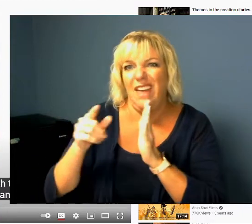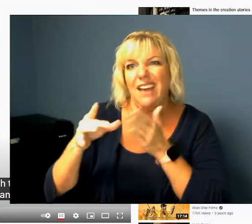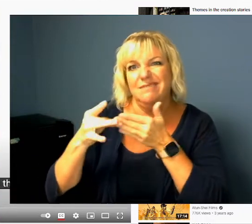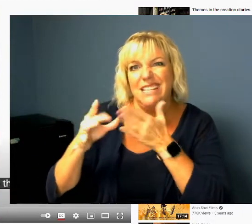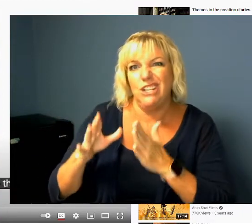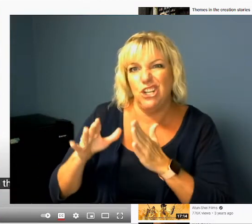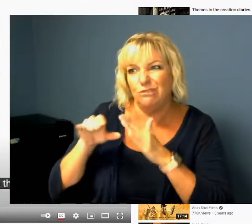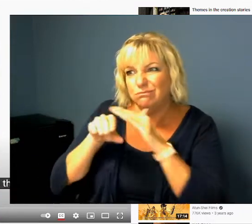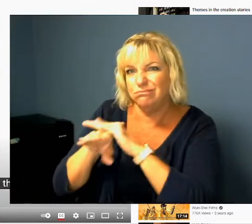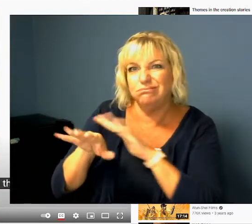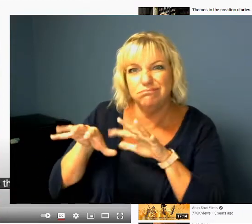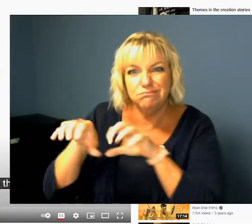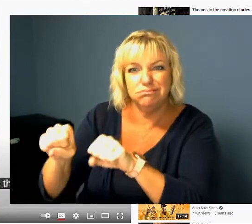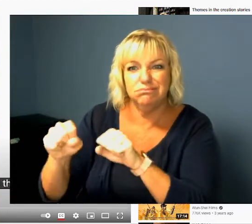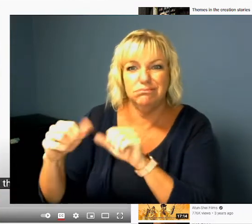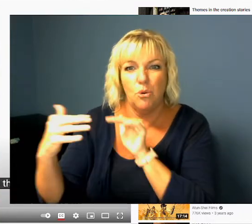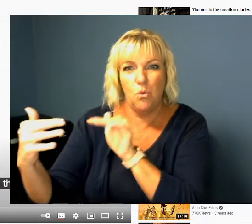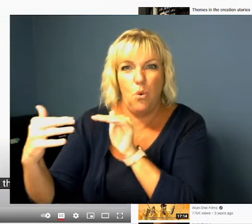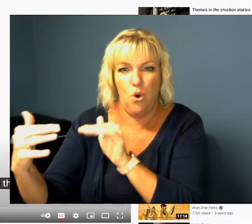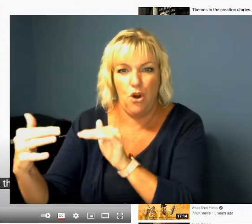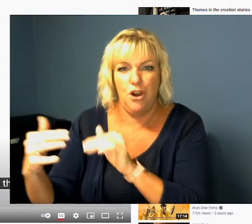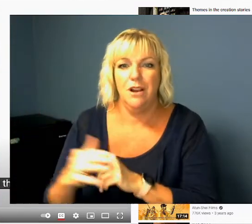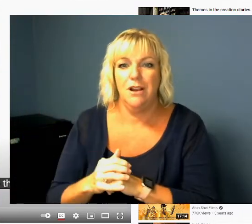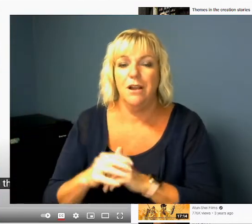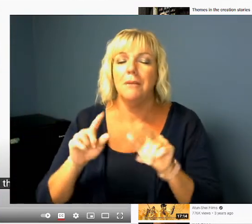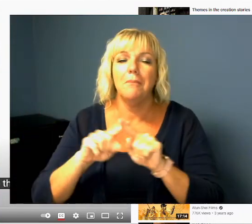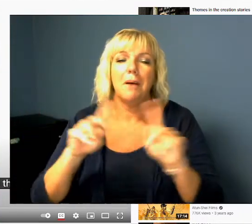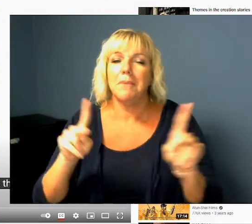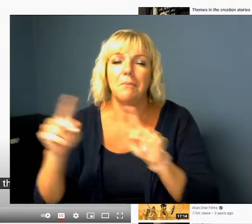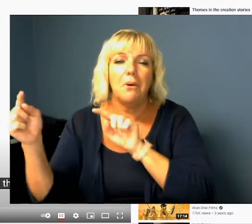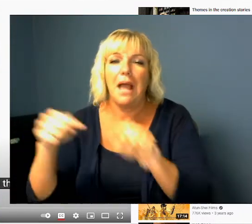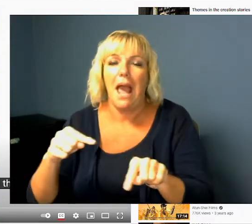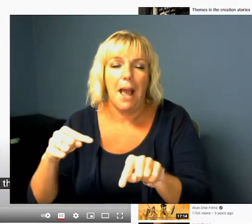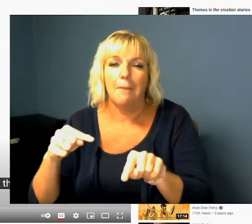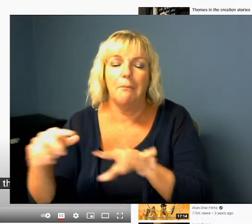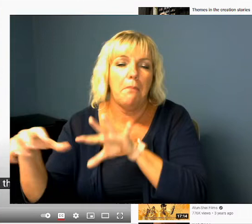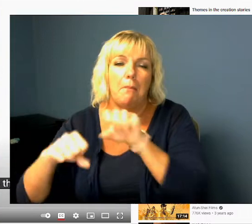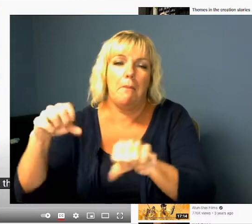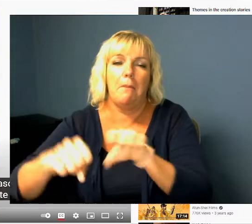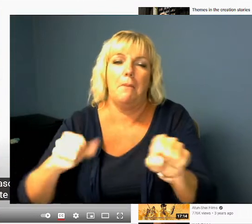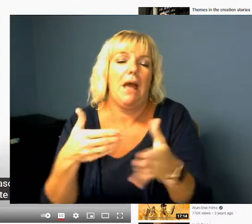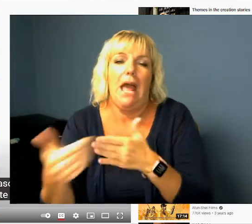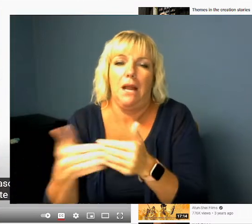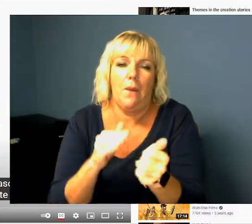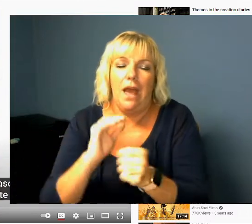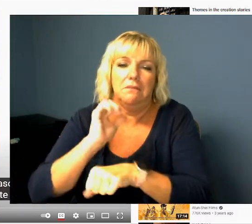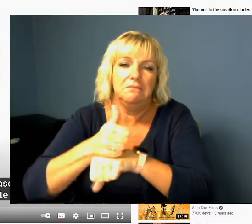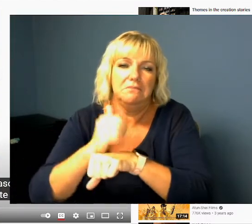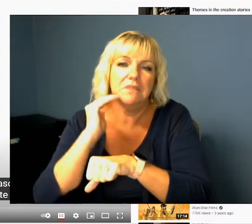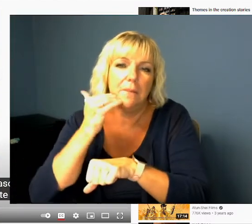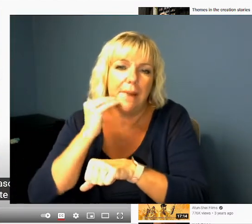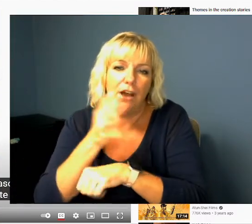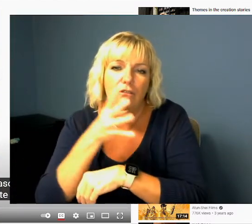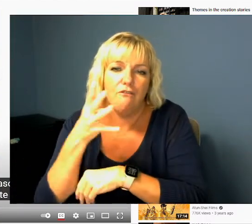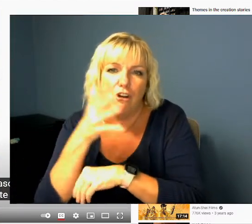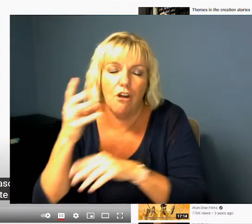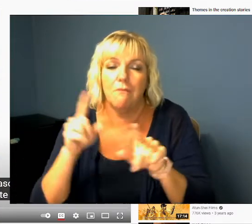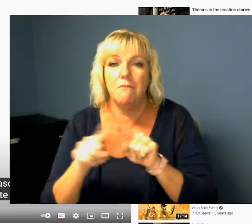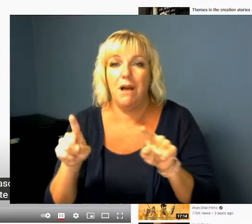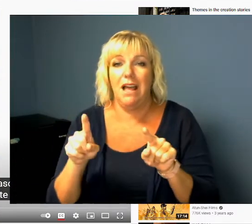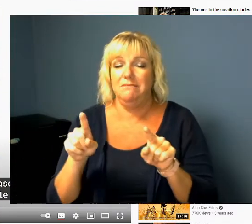in and setting up those tobacco farms. So this is a little similar, but they're separated by more